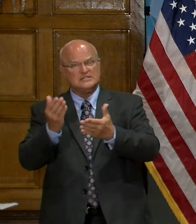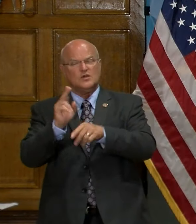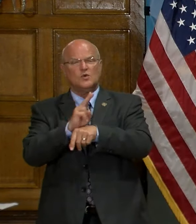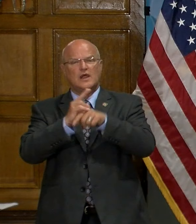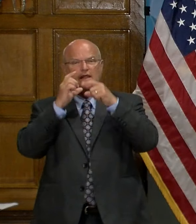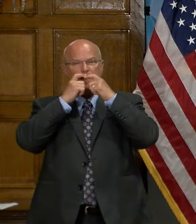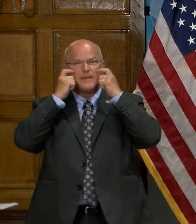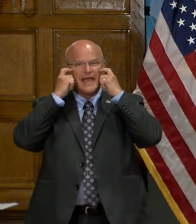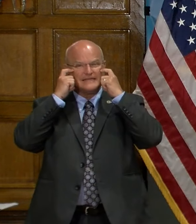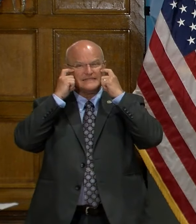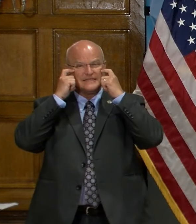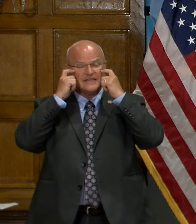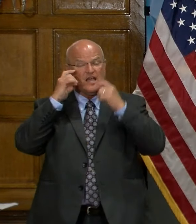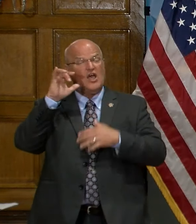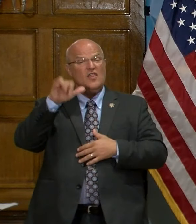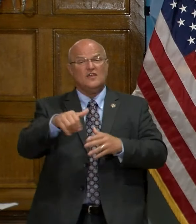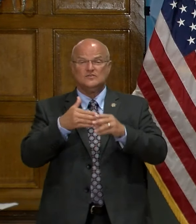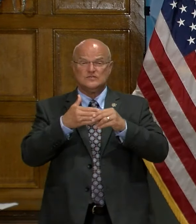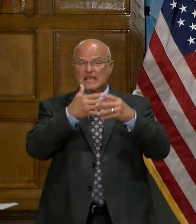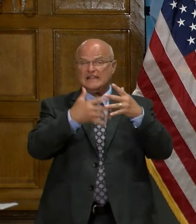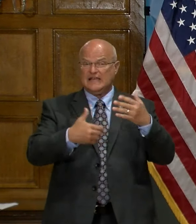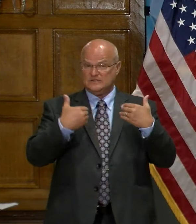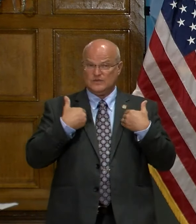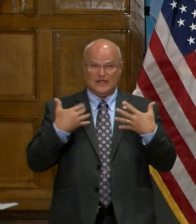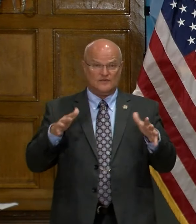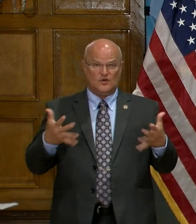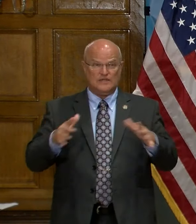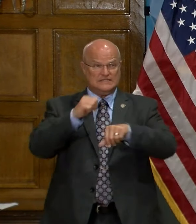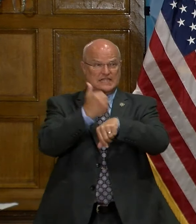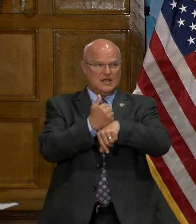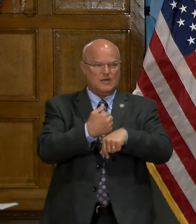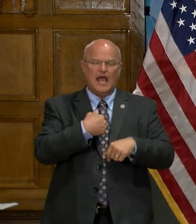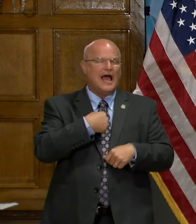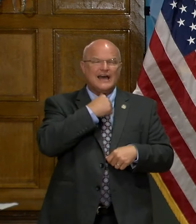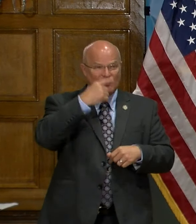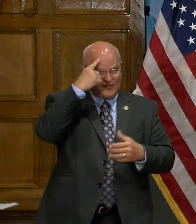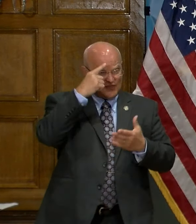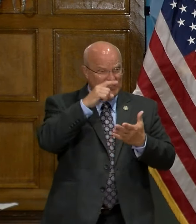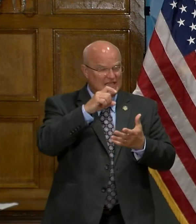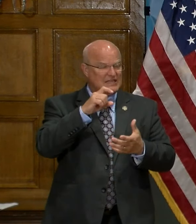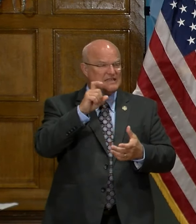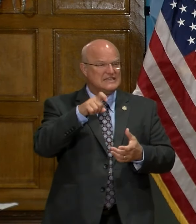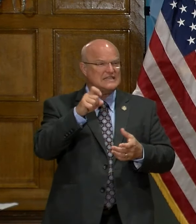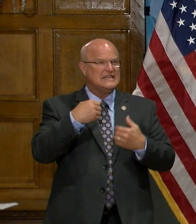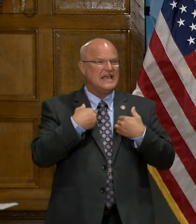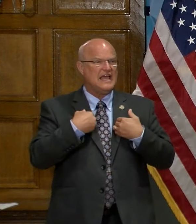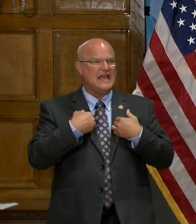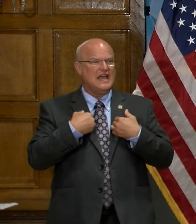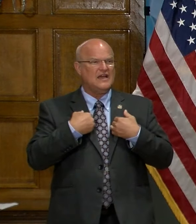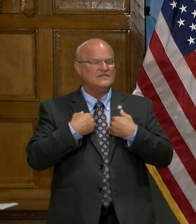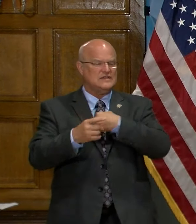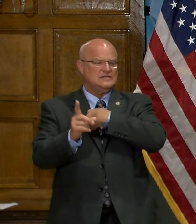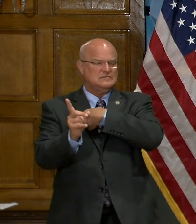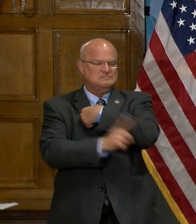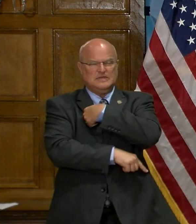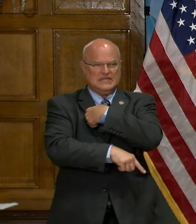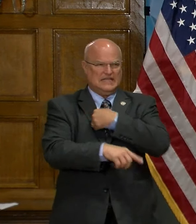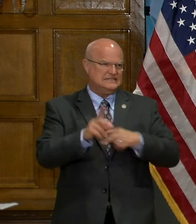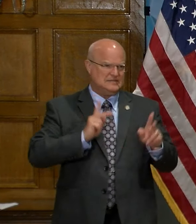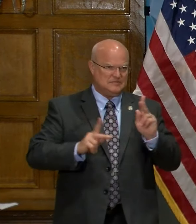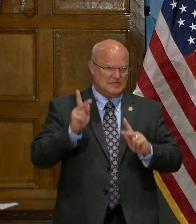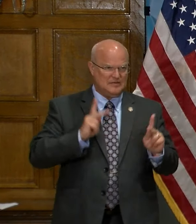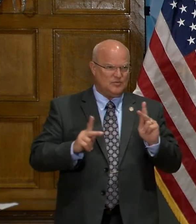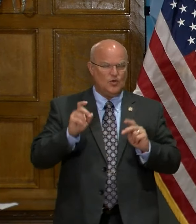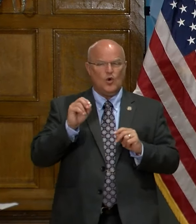wearing of masks. Those are guidelines that we have. I don't believe that we ought to get into penalizing